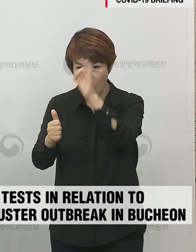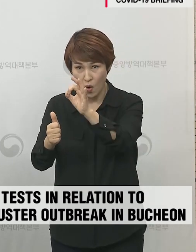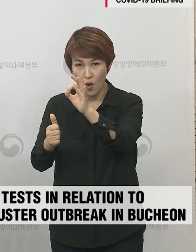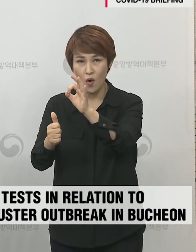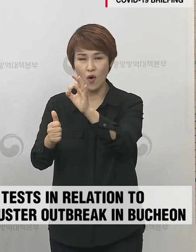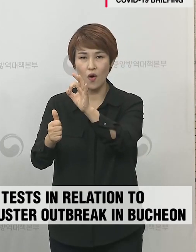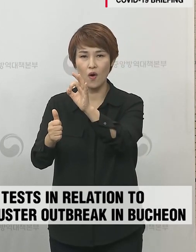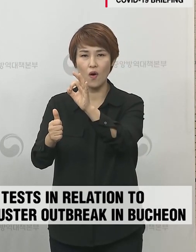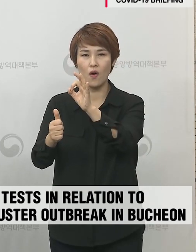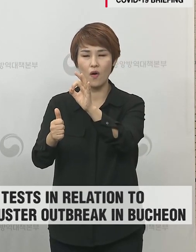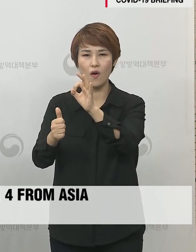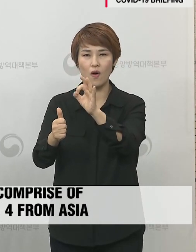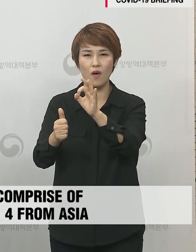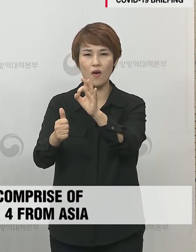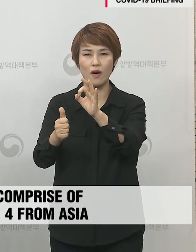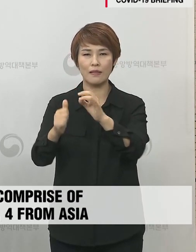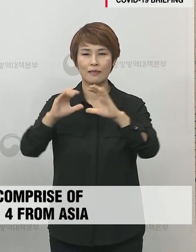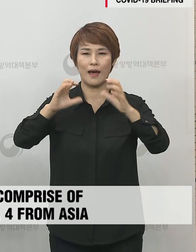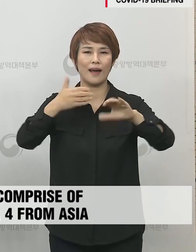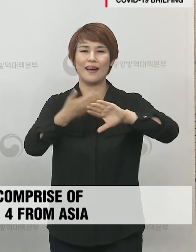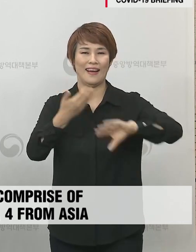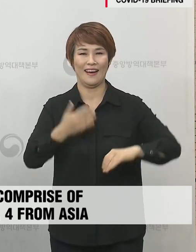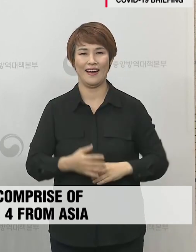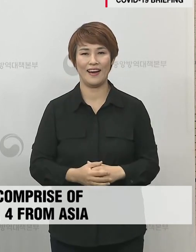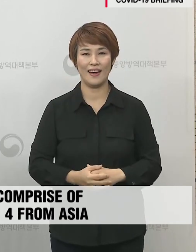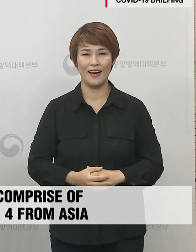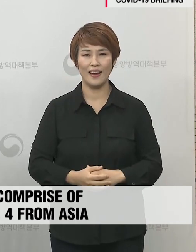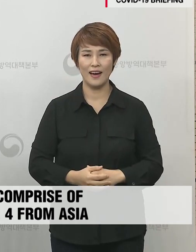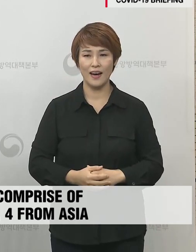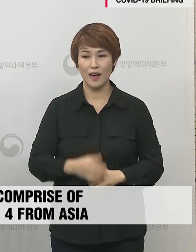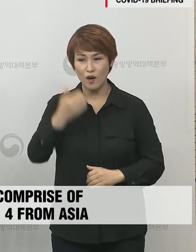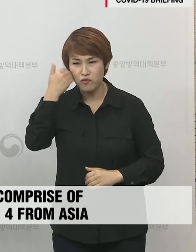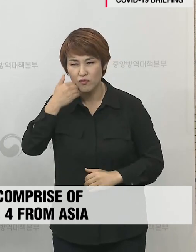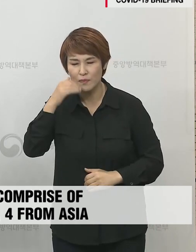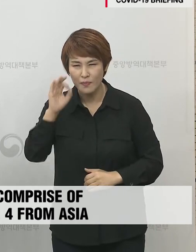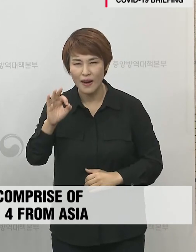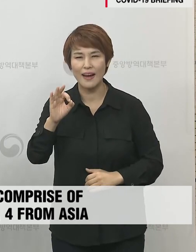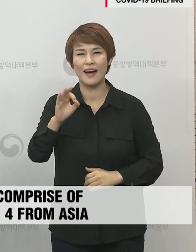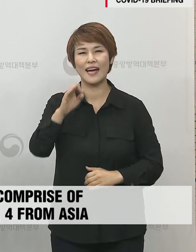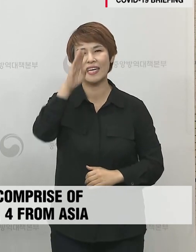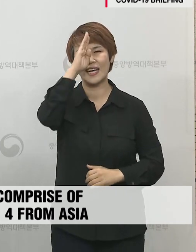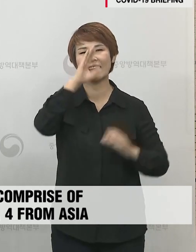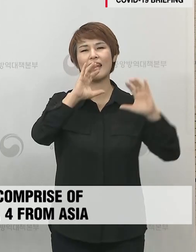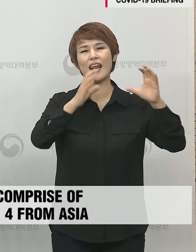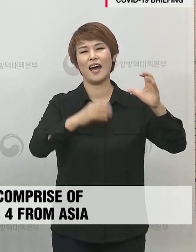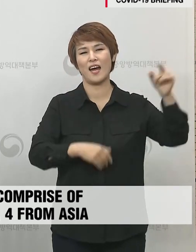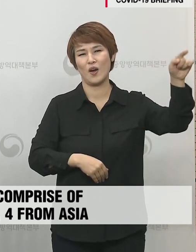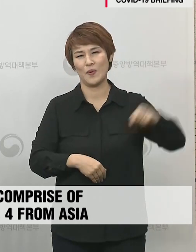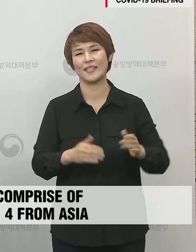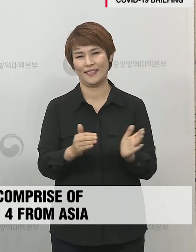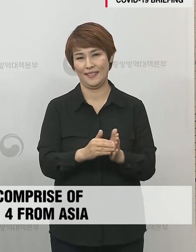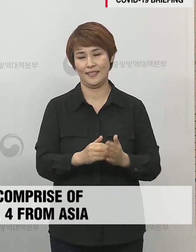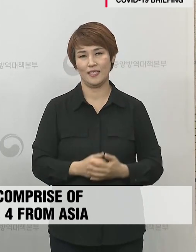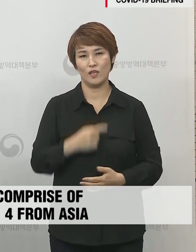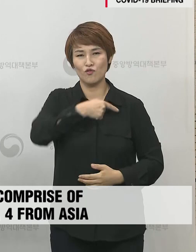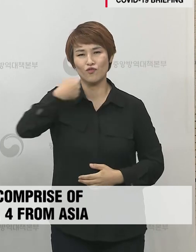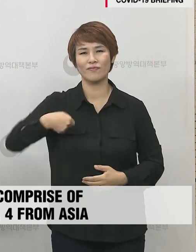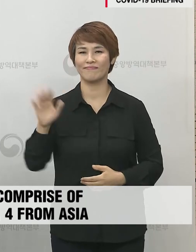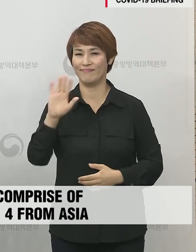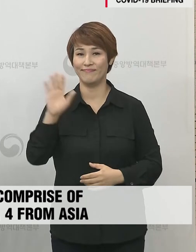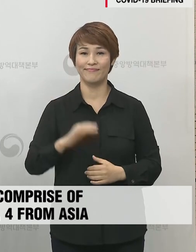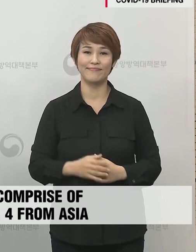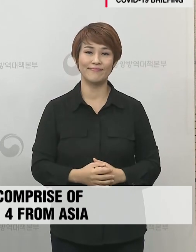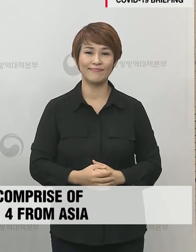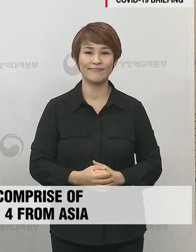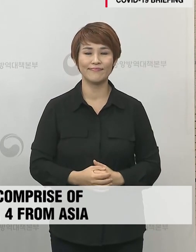has imported who was an imported case from China. However, there was an error, and we